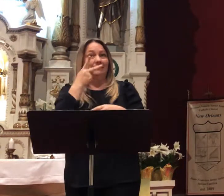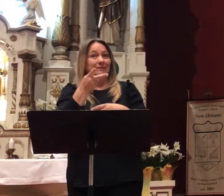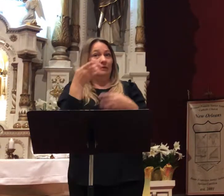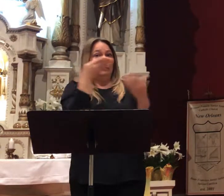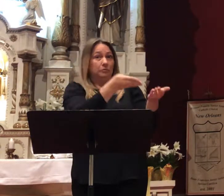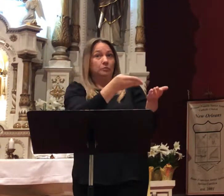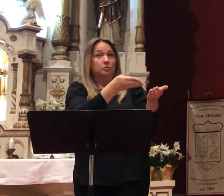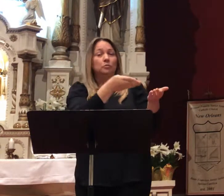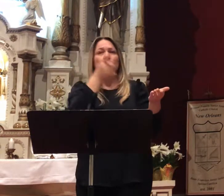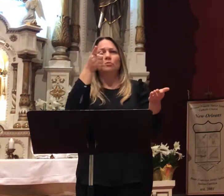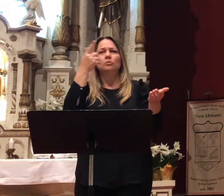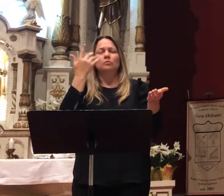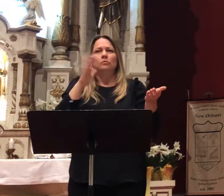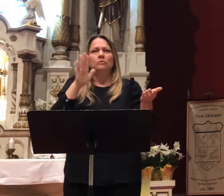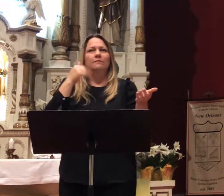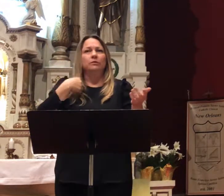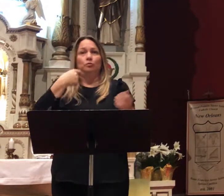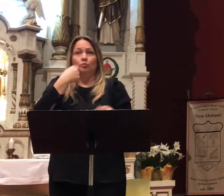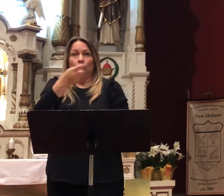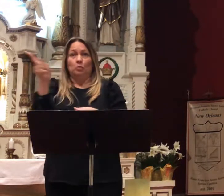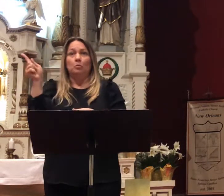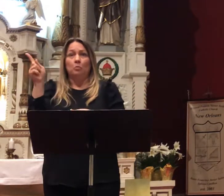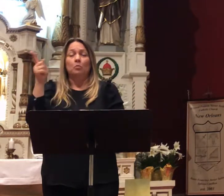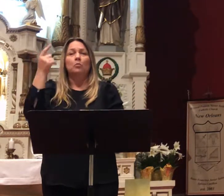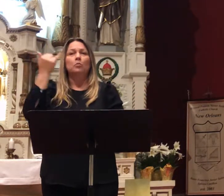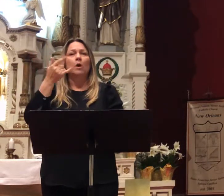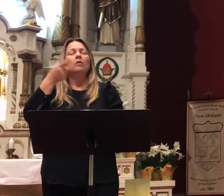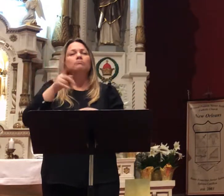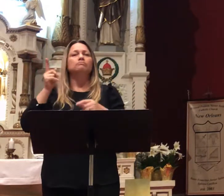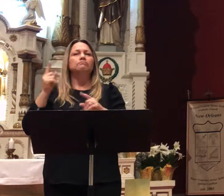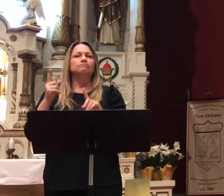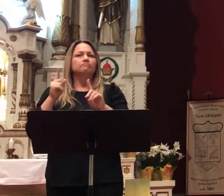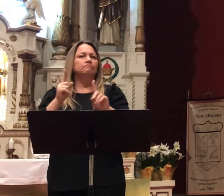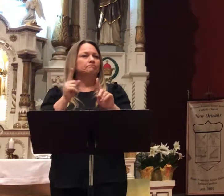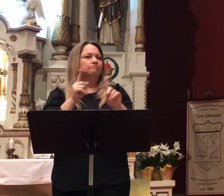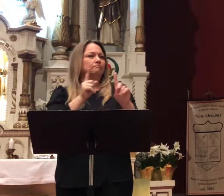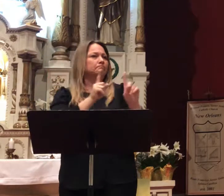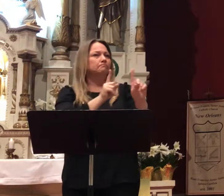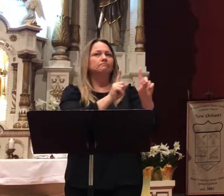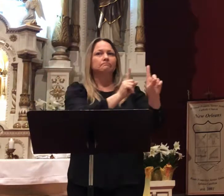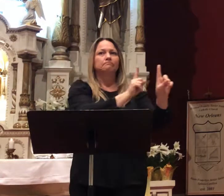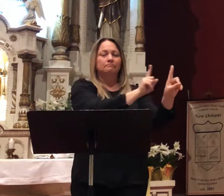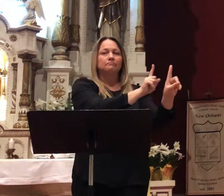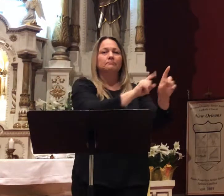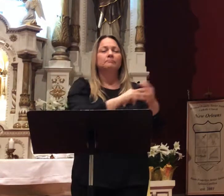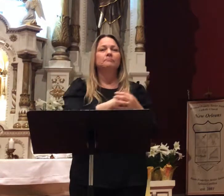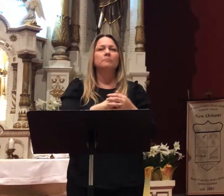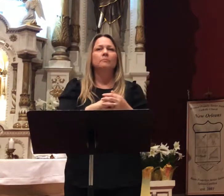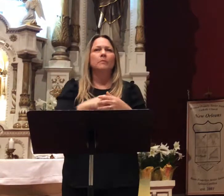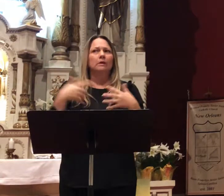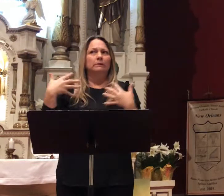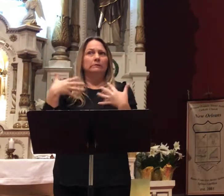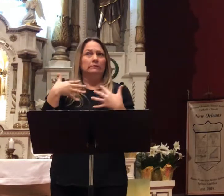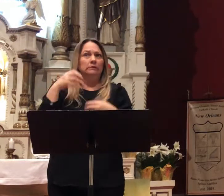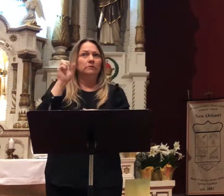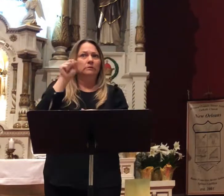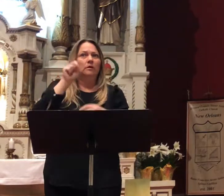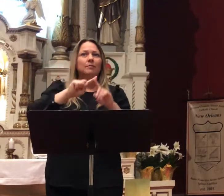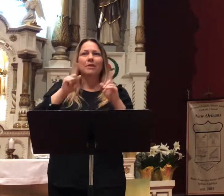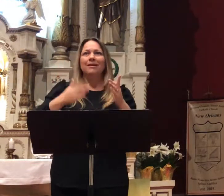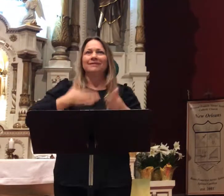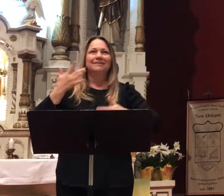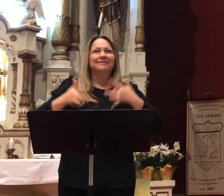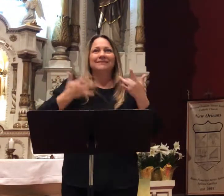Behold, I have told you." Then they went away quickly from the tomb, fearful yet